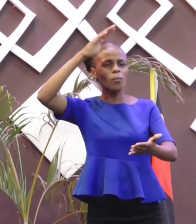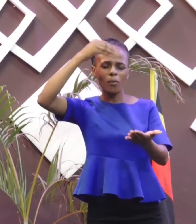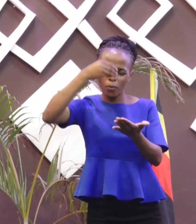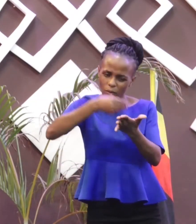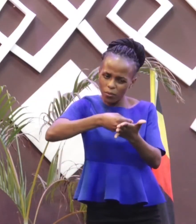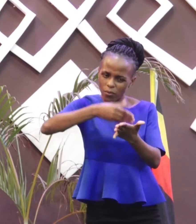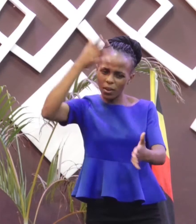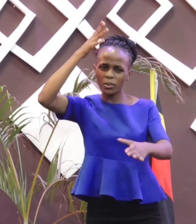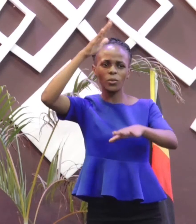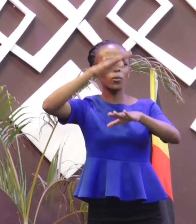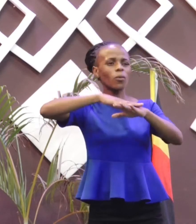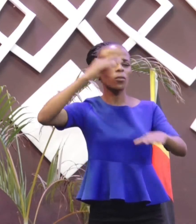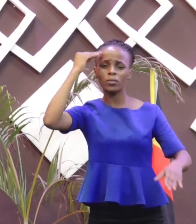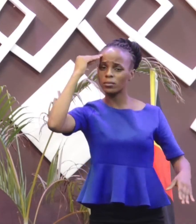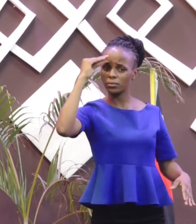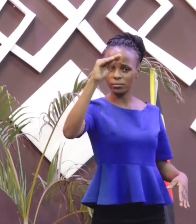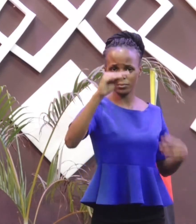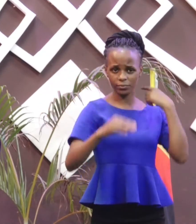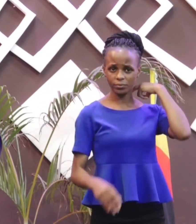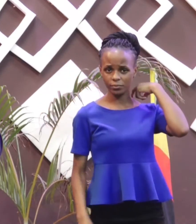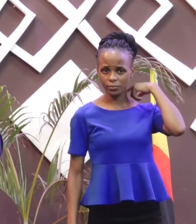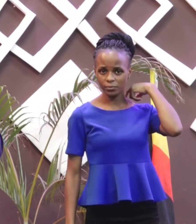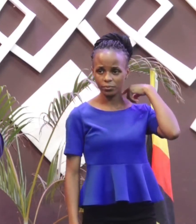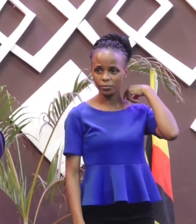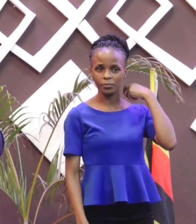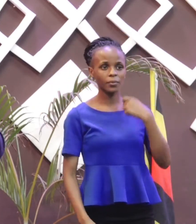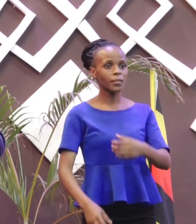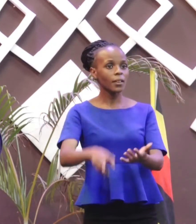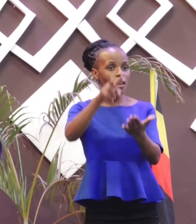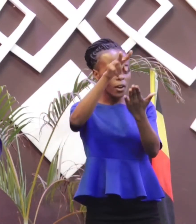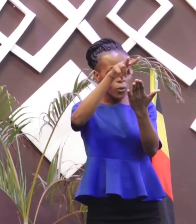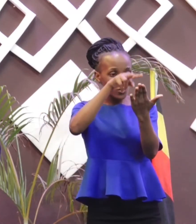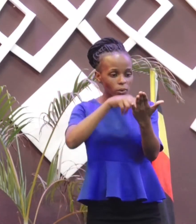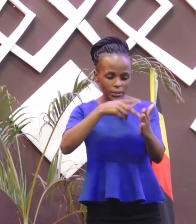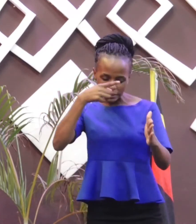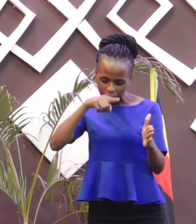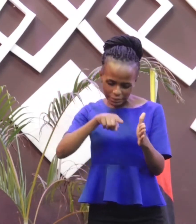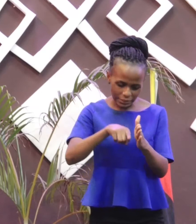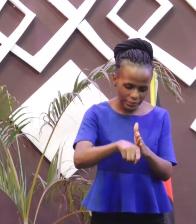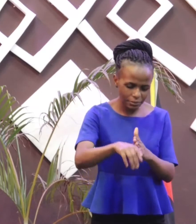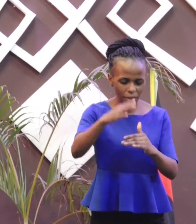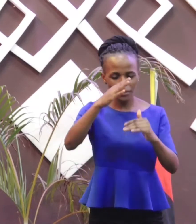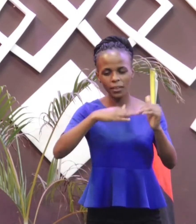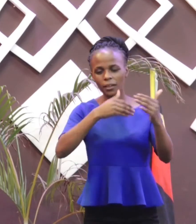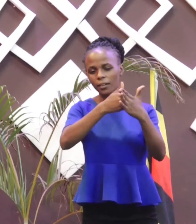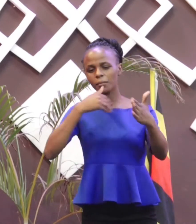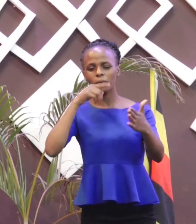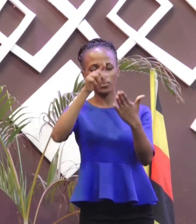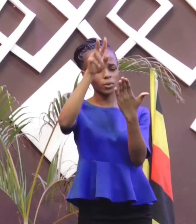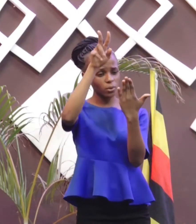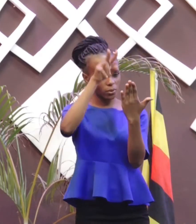message. Yongerako ku muwendo oguli mu bubaka bwo. Read deeper than you have ever read. Somo gende